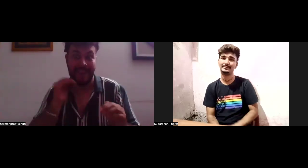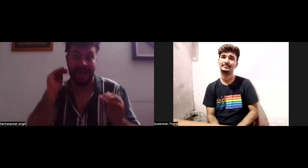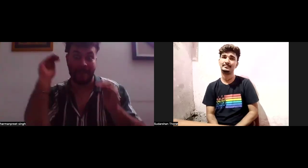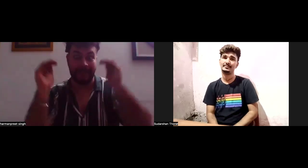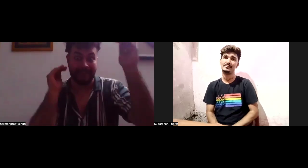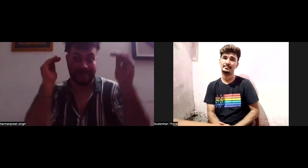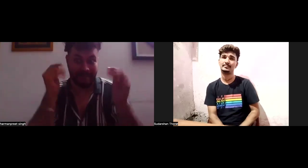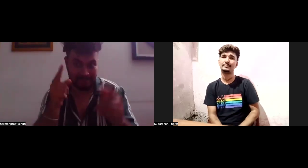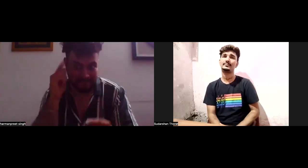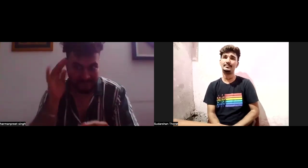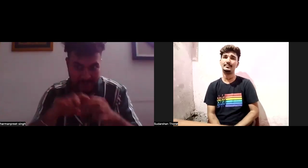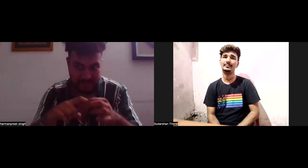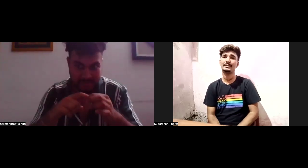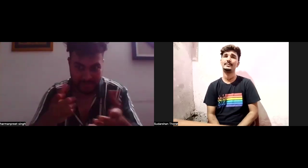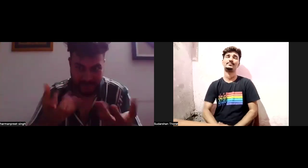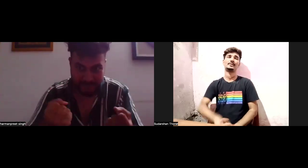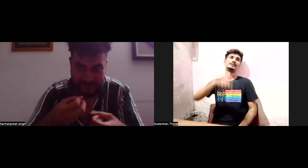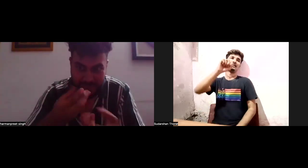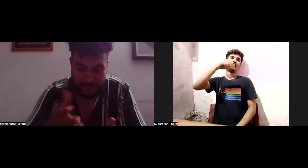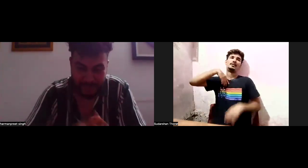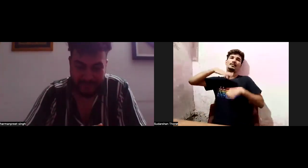at the younger age that they belong to the